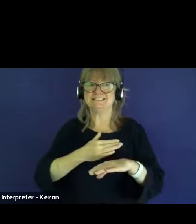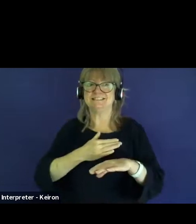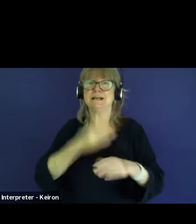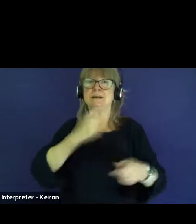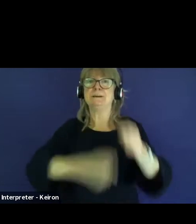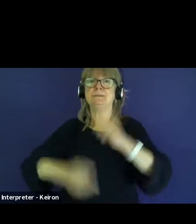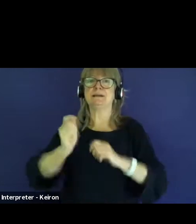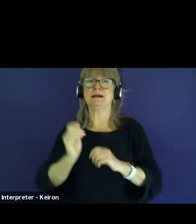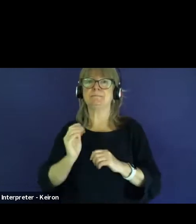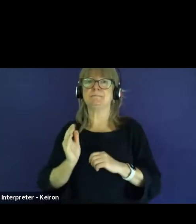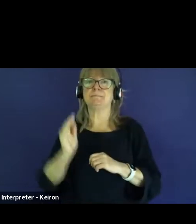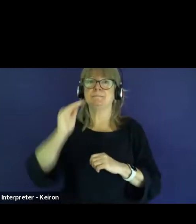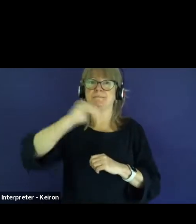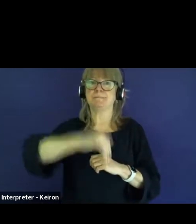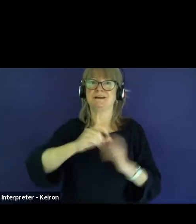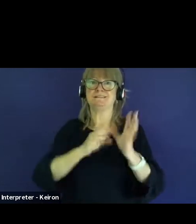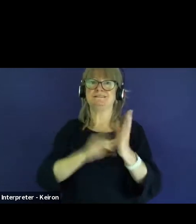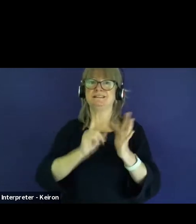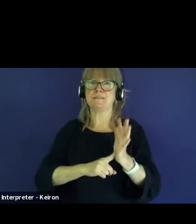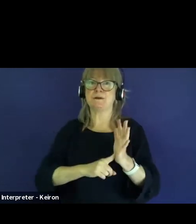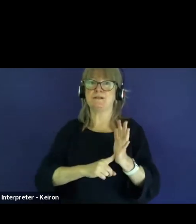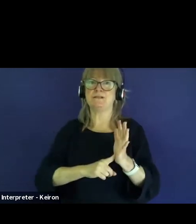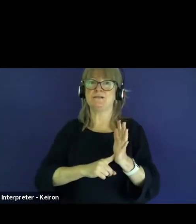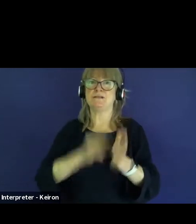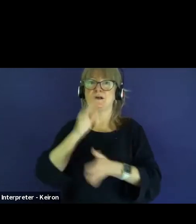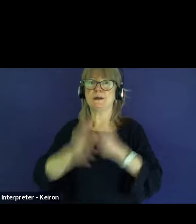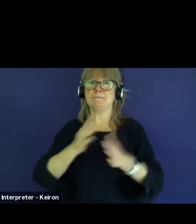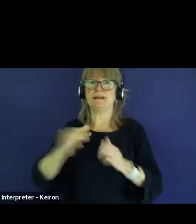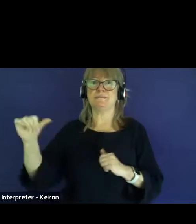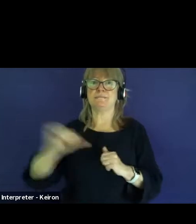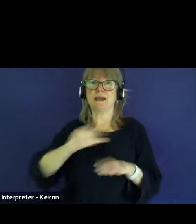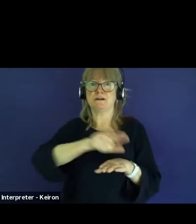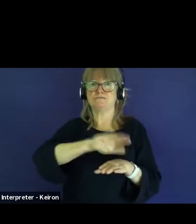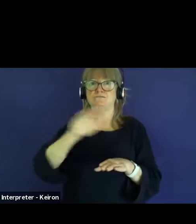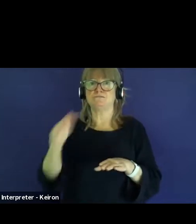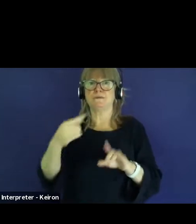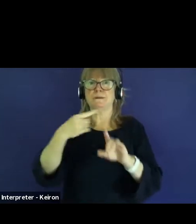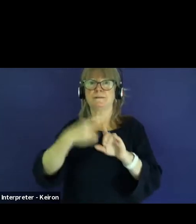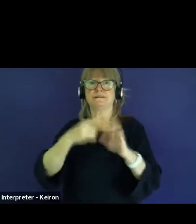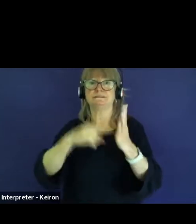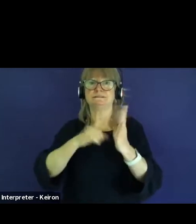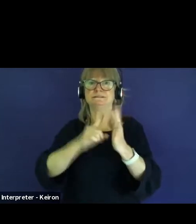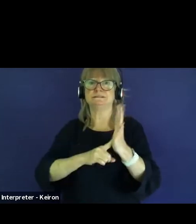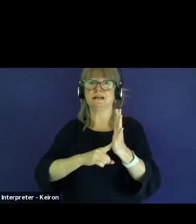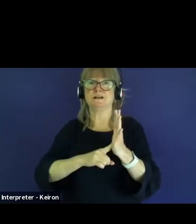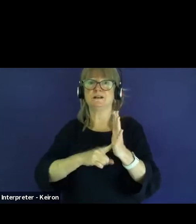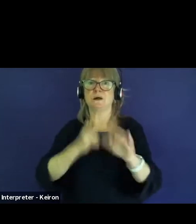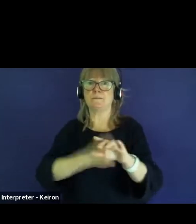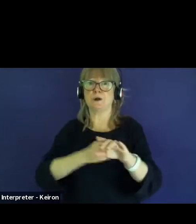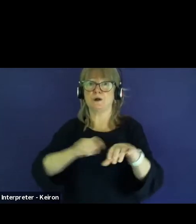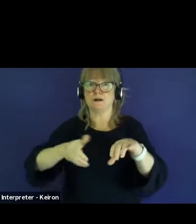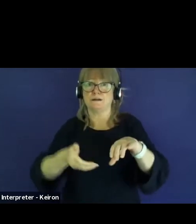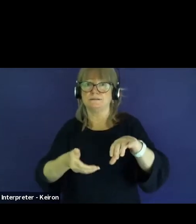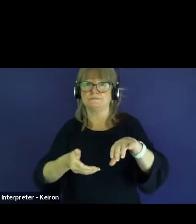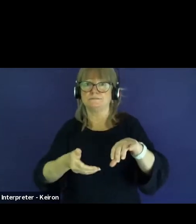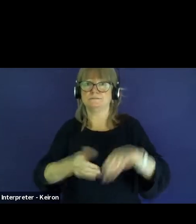we're curving our back and tucking our tailbone underneath our body. So let's move through those movements. We